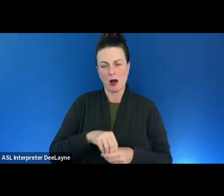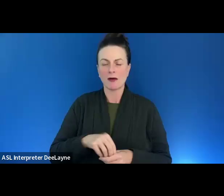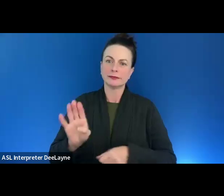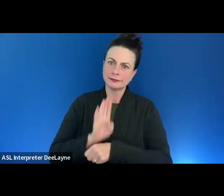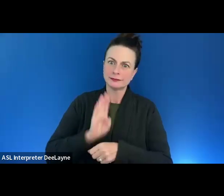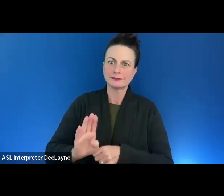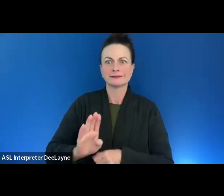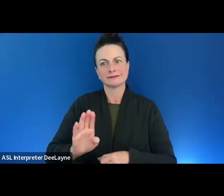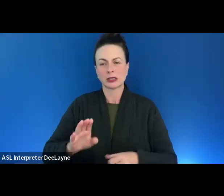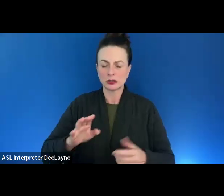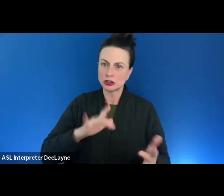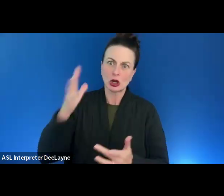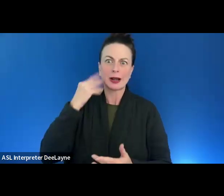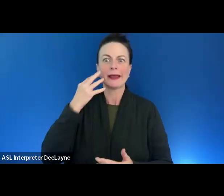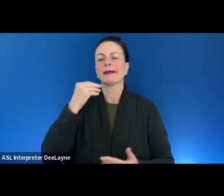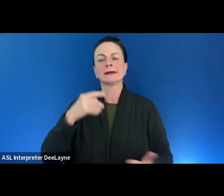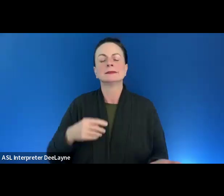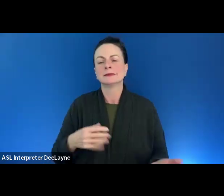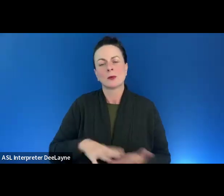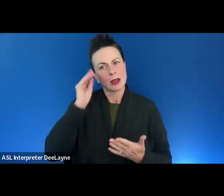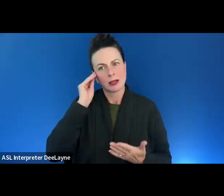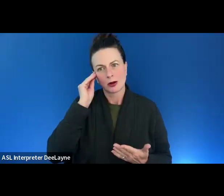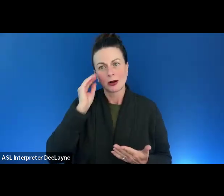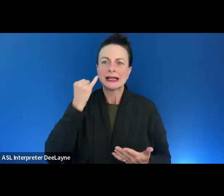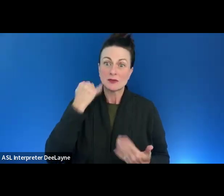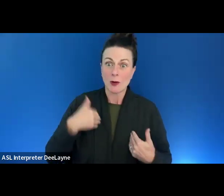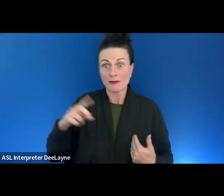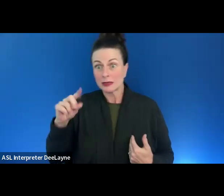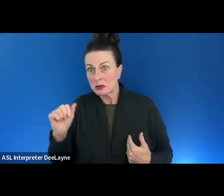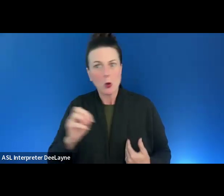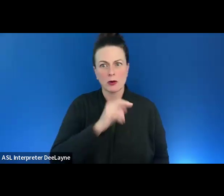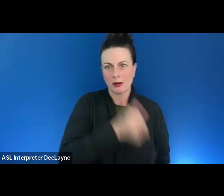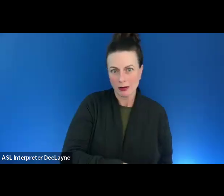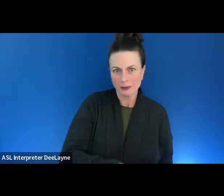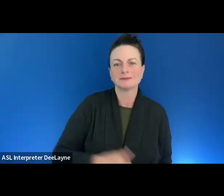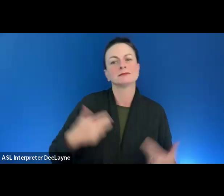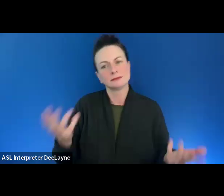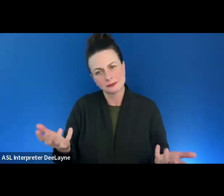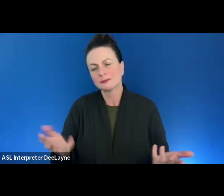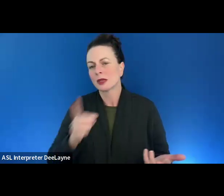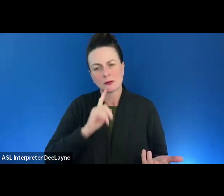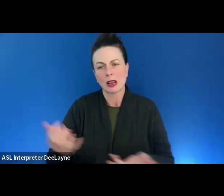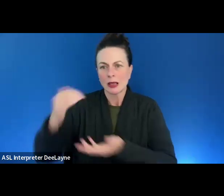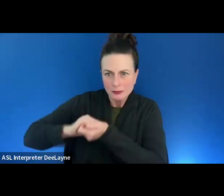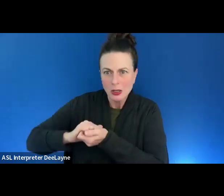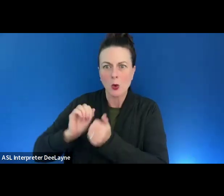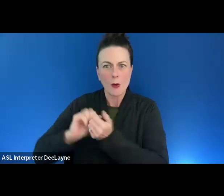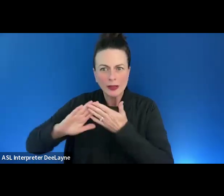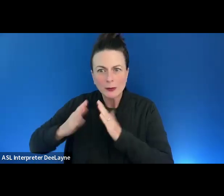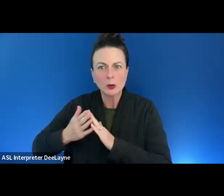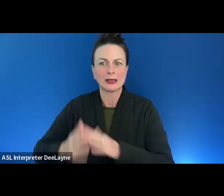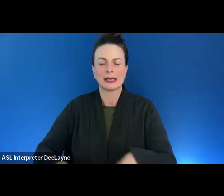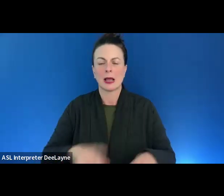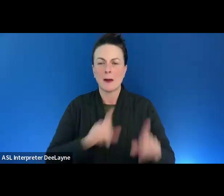entrepreneurship journey, we learn that, just whether you have a disability or if you don't have a disability, really partnering with your community,